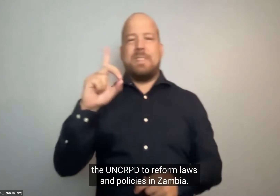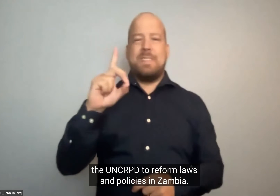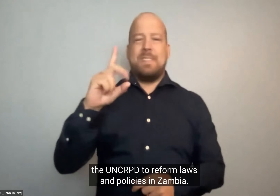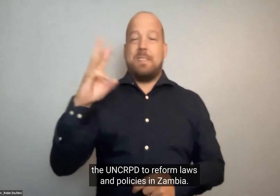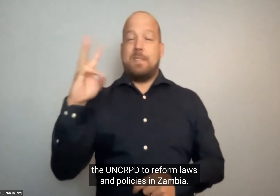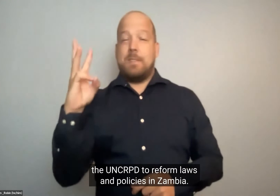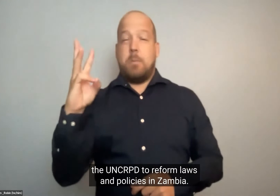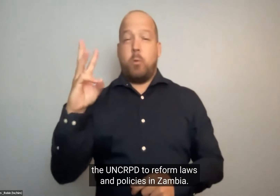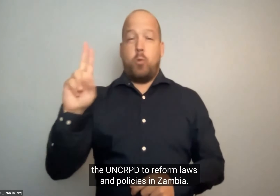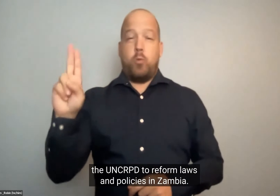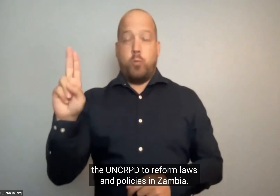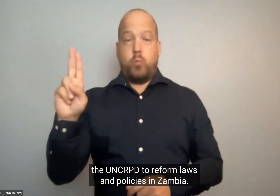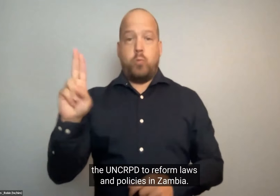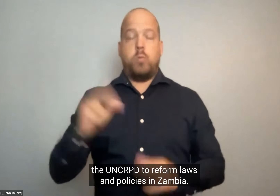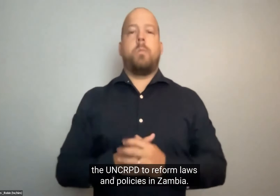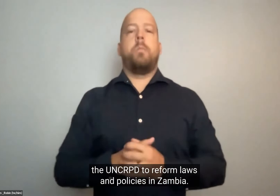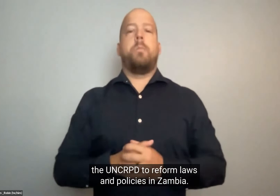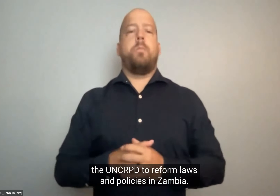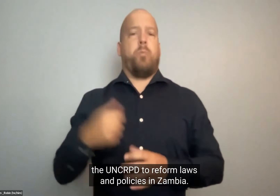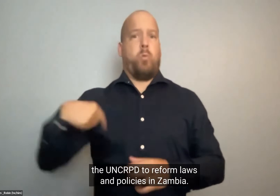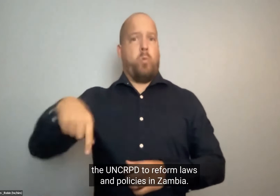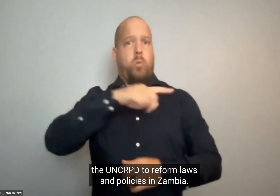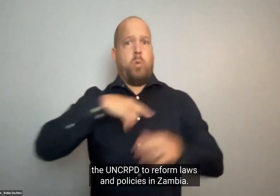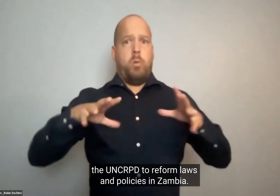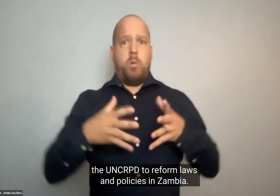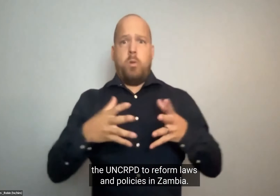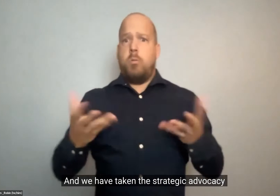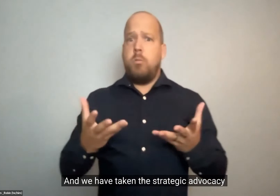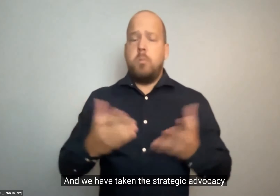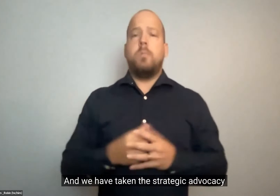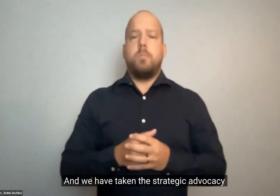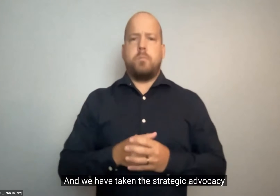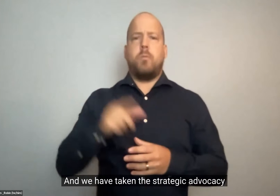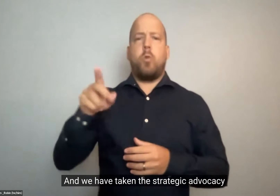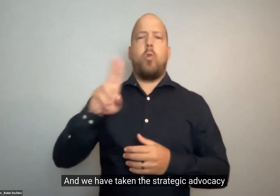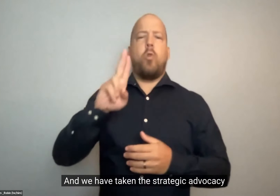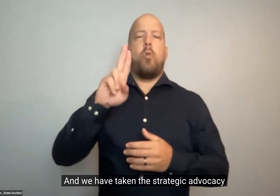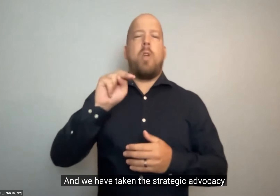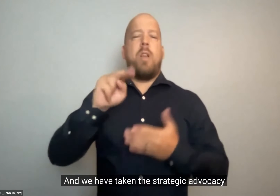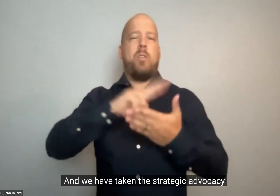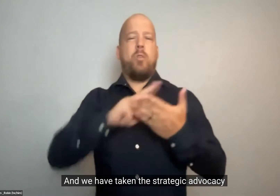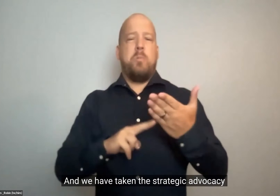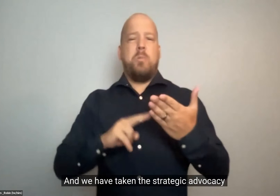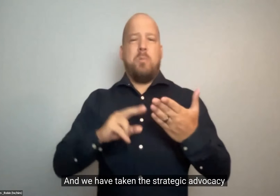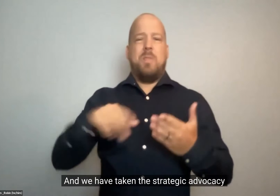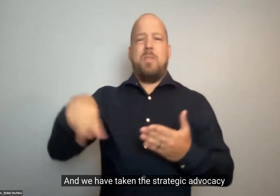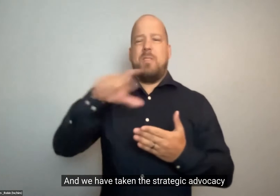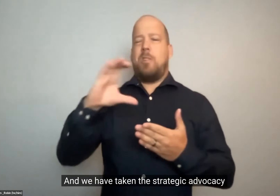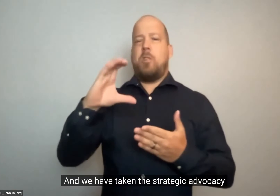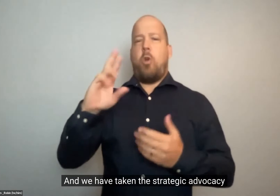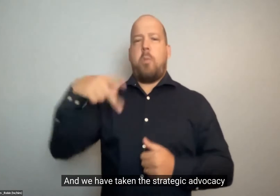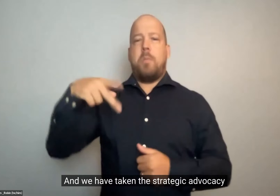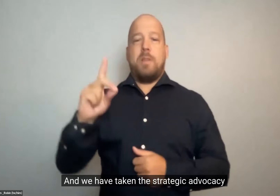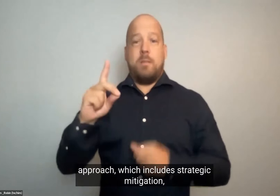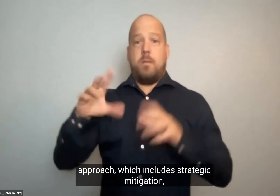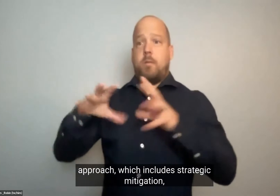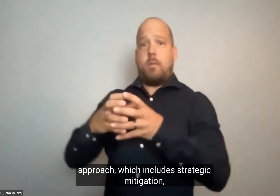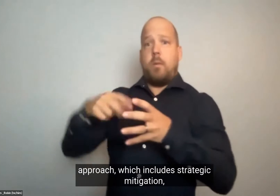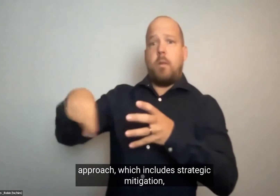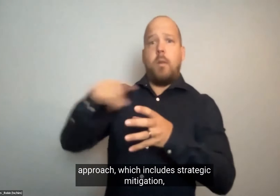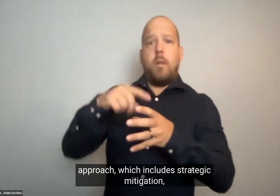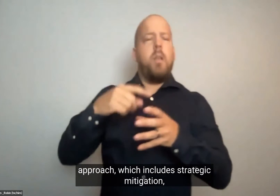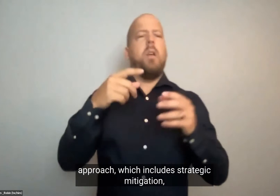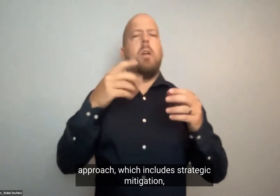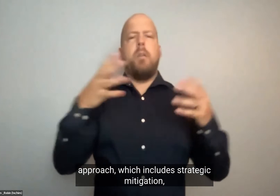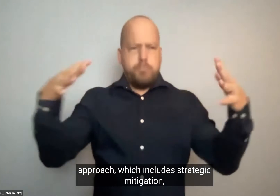reform laws and policies in Zambia. And we have taken the strategic advocacy